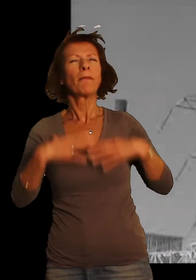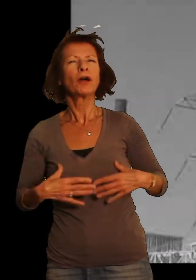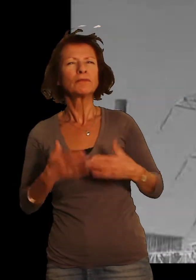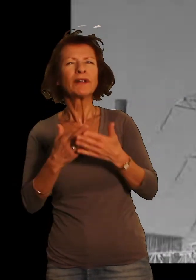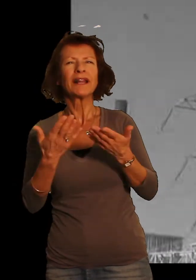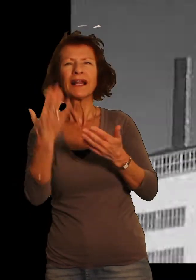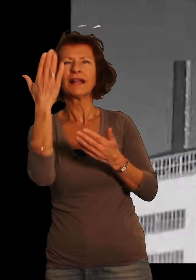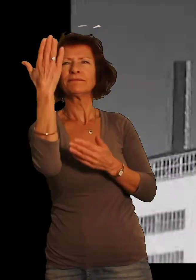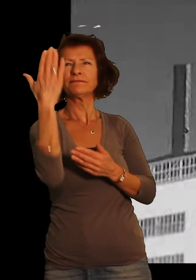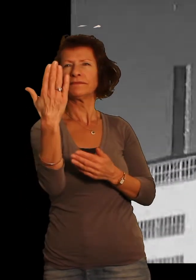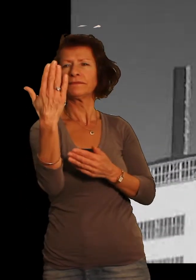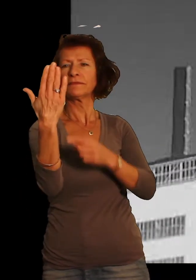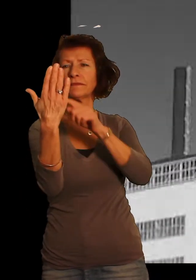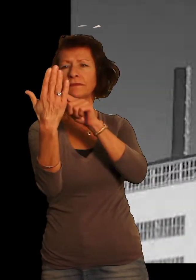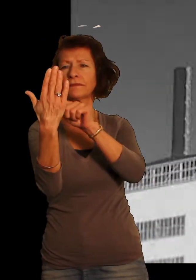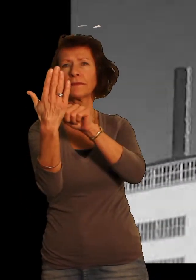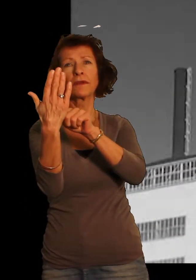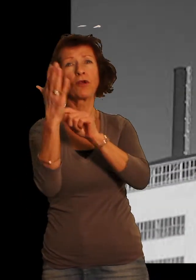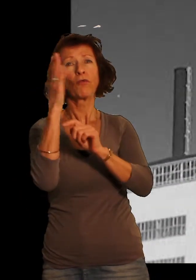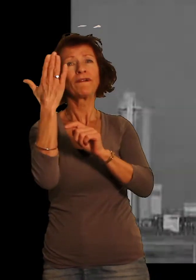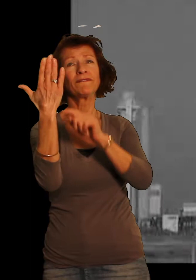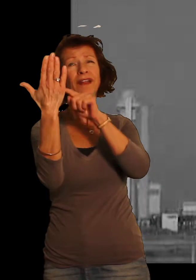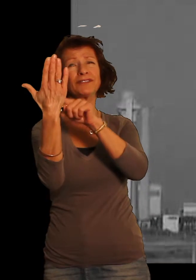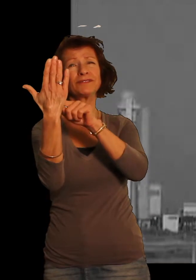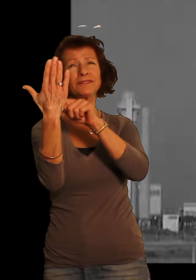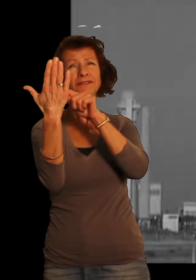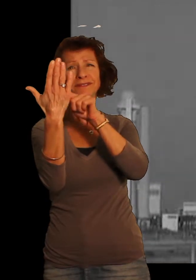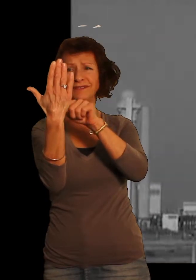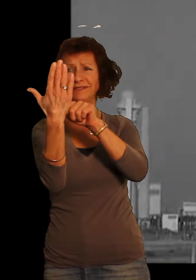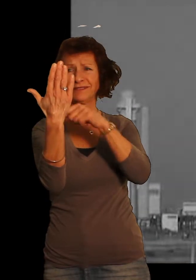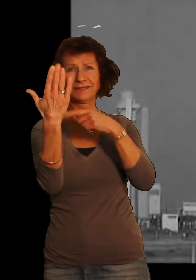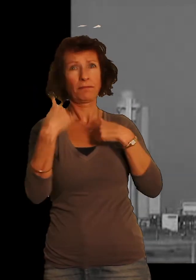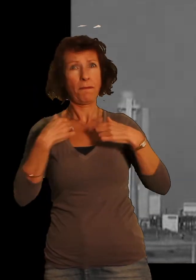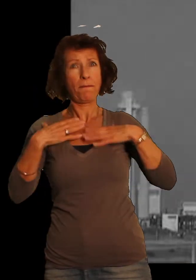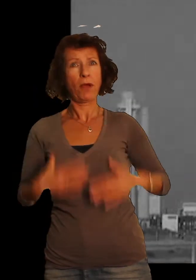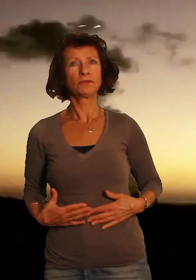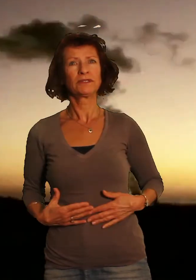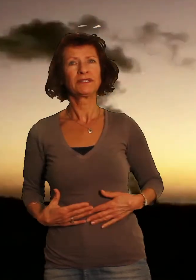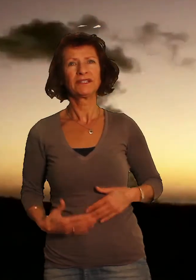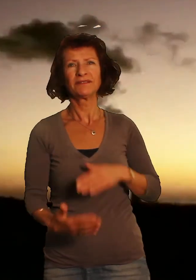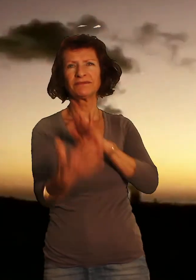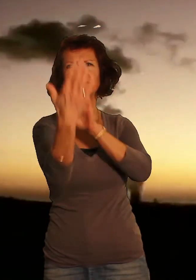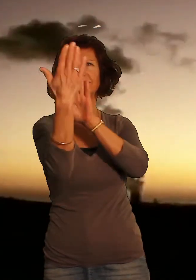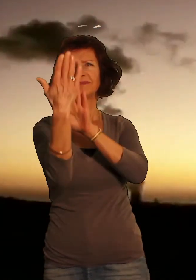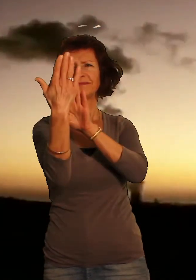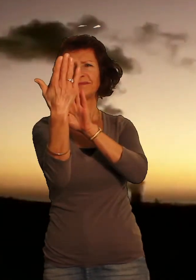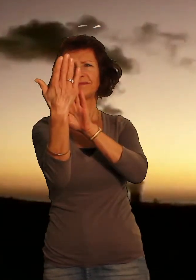In its early life, Calder Hall primarily produced weapons-grade plutonium with 2 fuel loads per